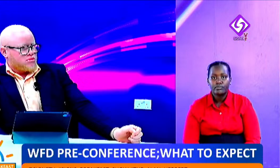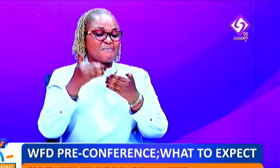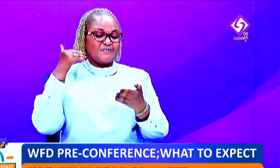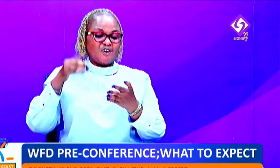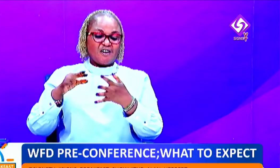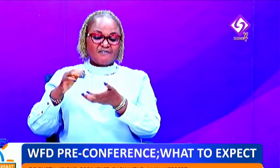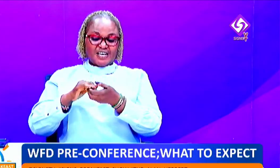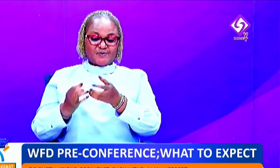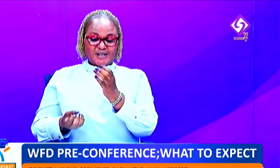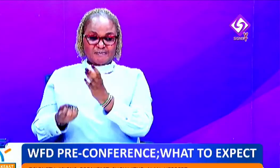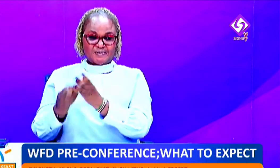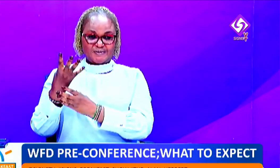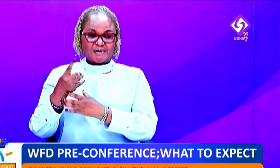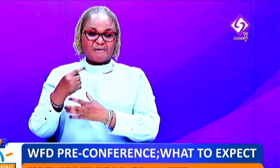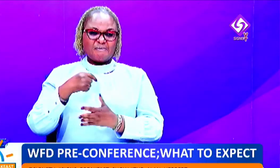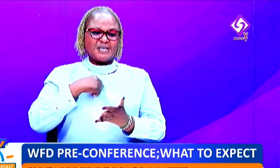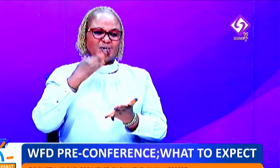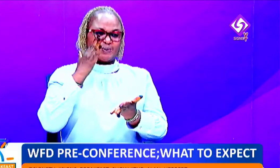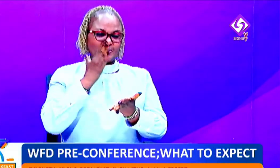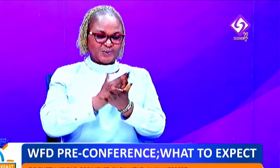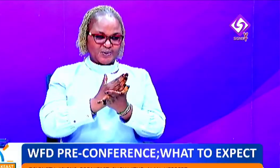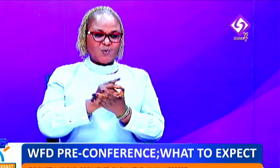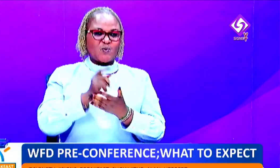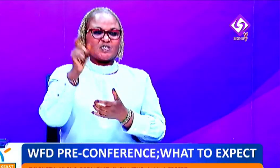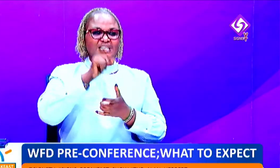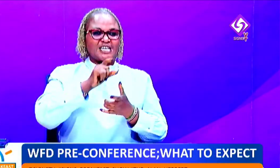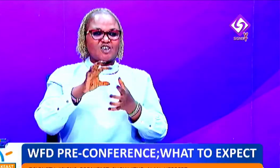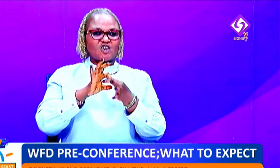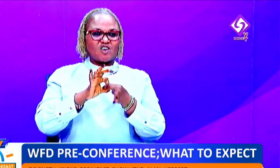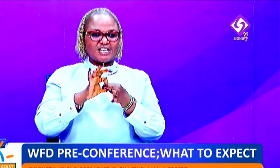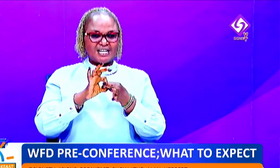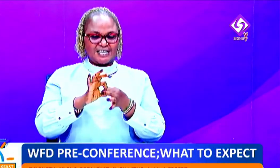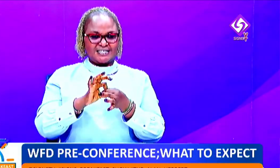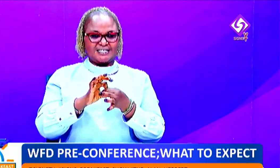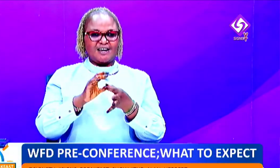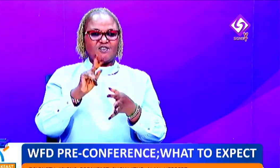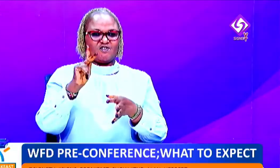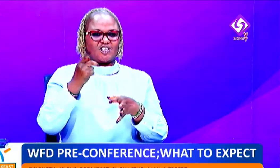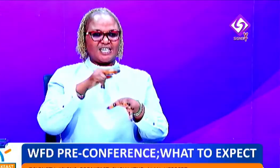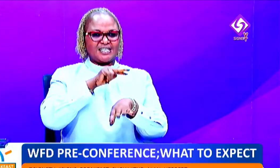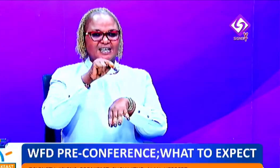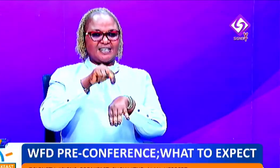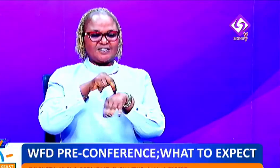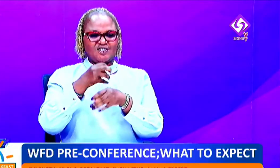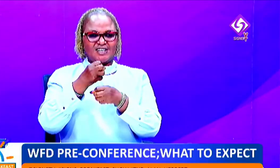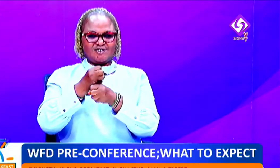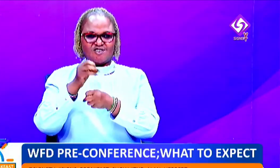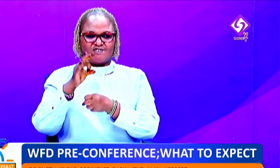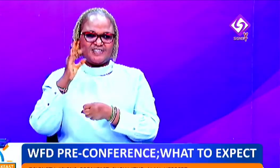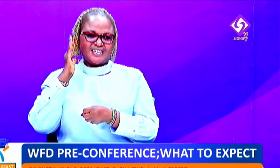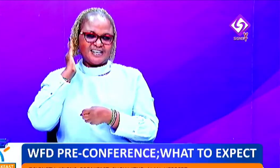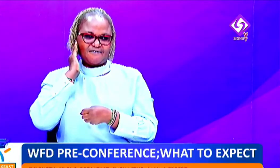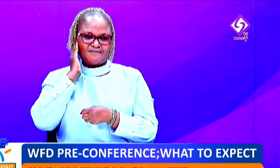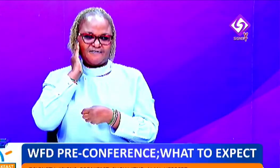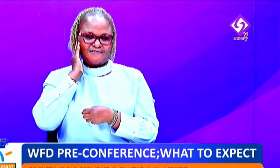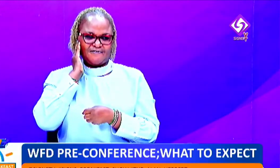Okay, so before FEDWEN was formed, I was the regional coordinator for the Kenya National Association of the